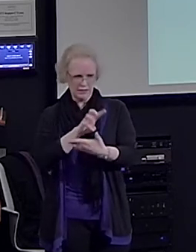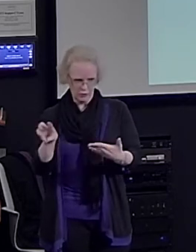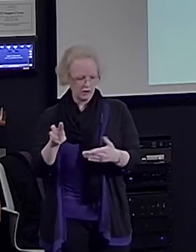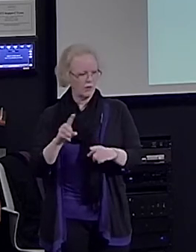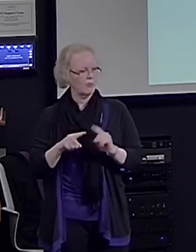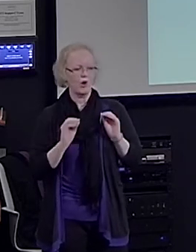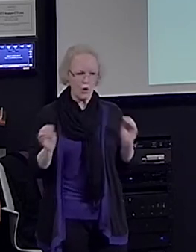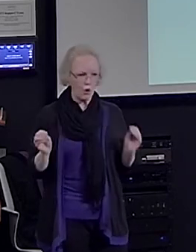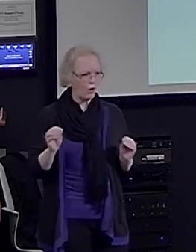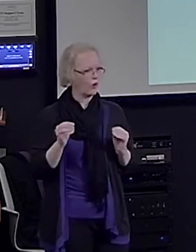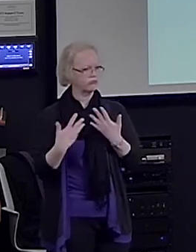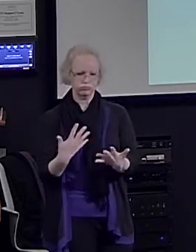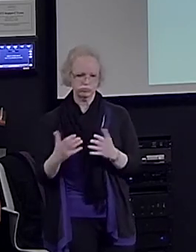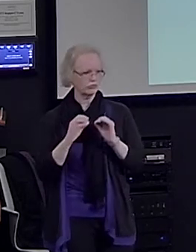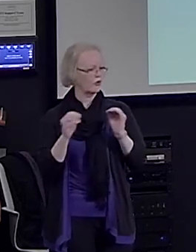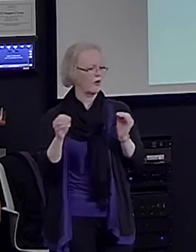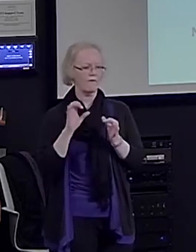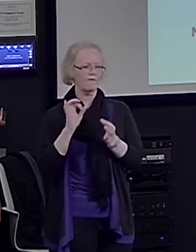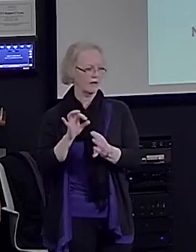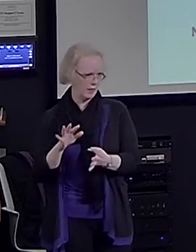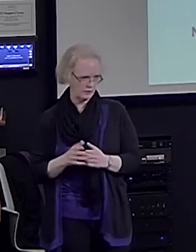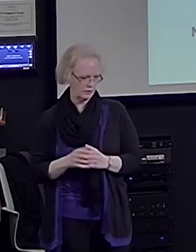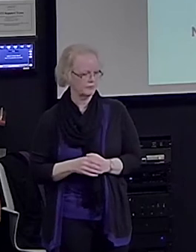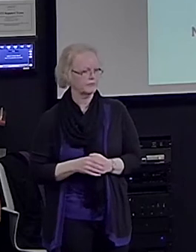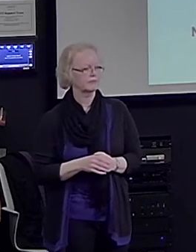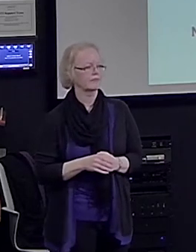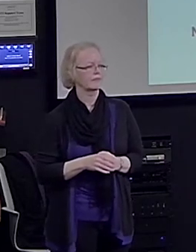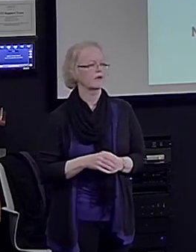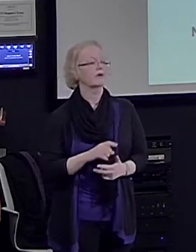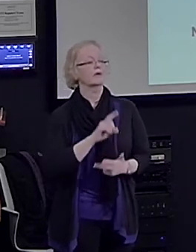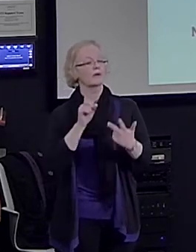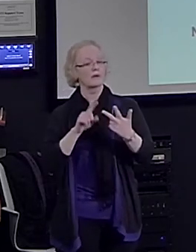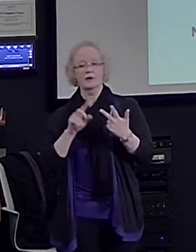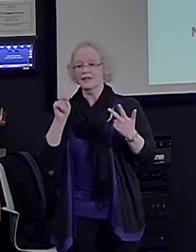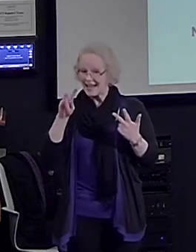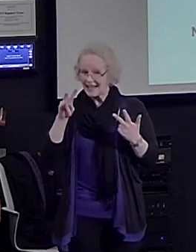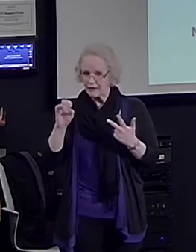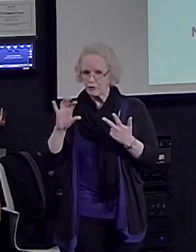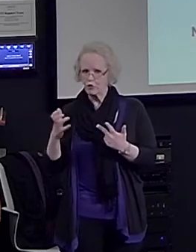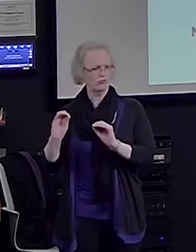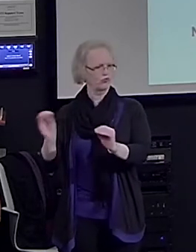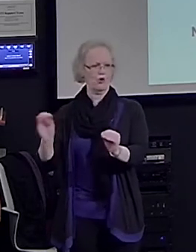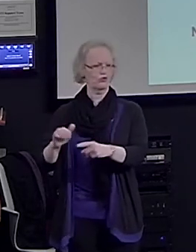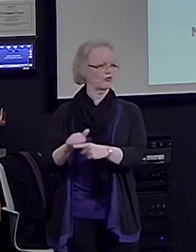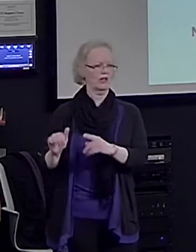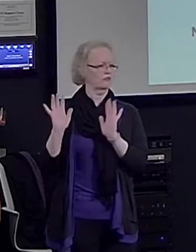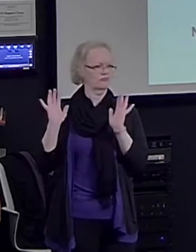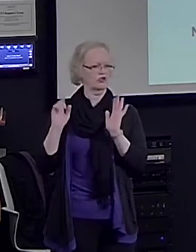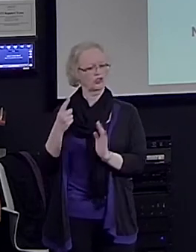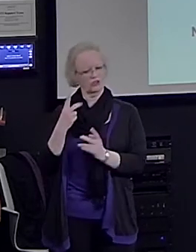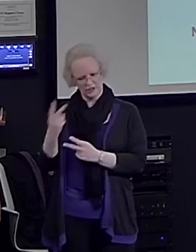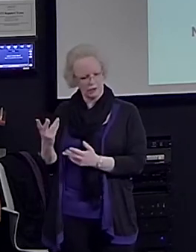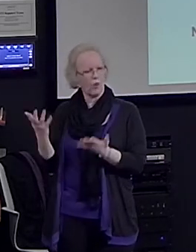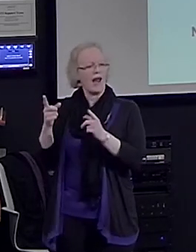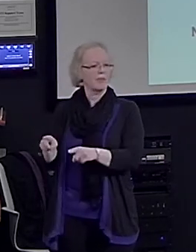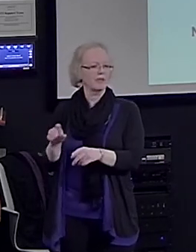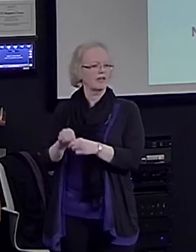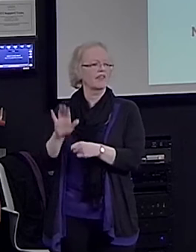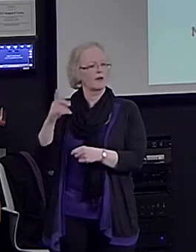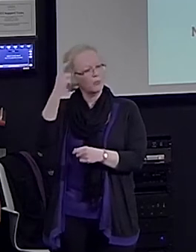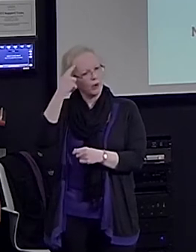passive with no feedback no control and the naive group didn't have the naive training we were just looking at what was happening to their